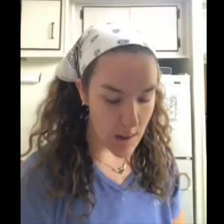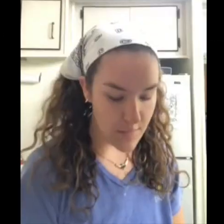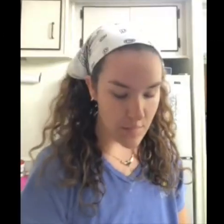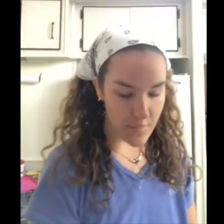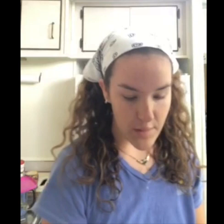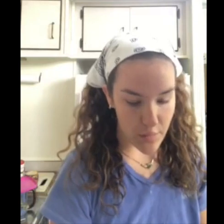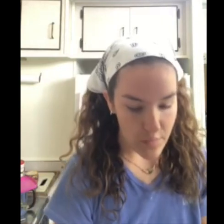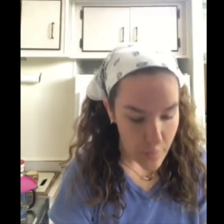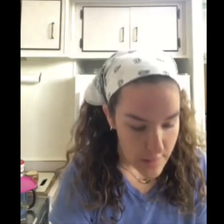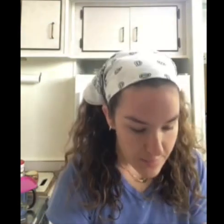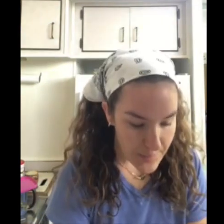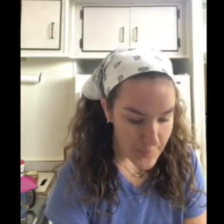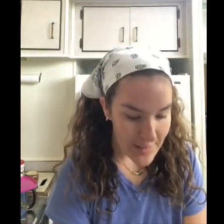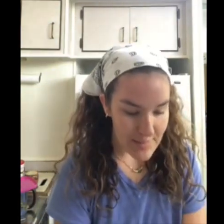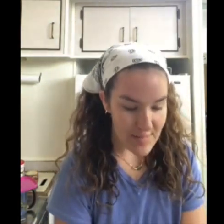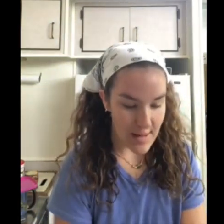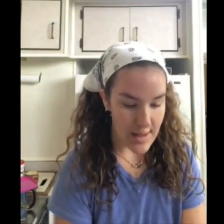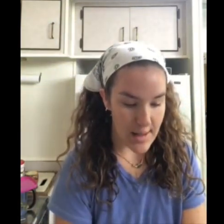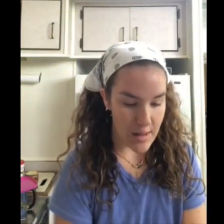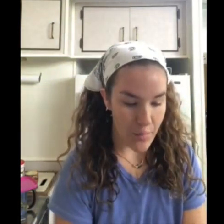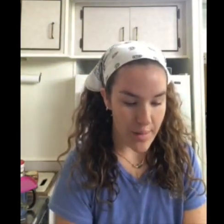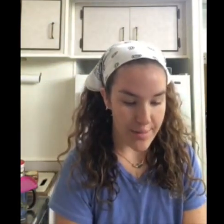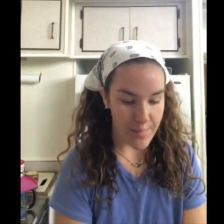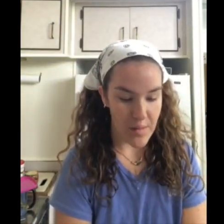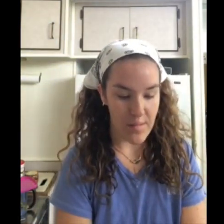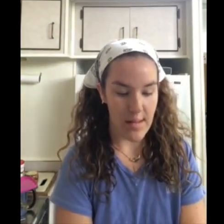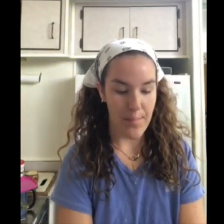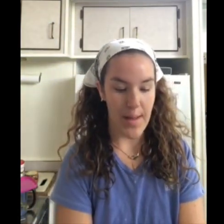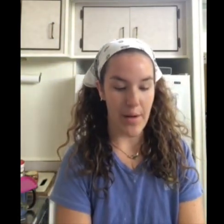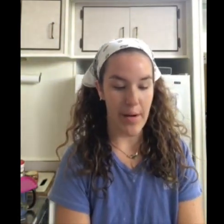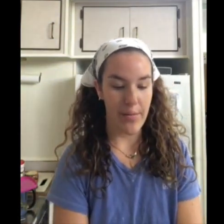So this video is going to be me signing with the music background.